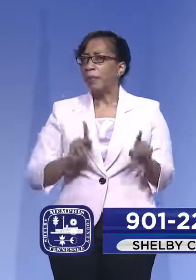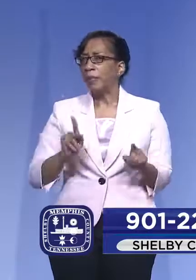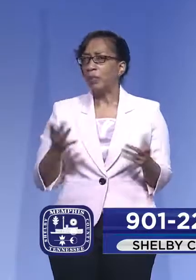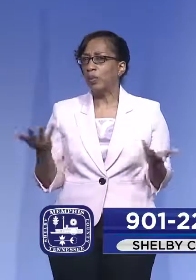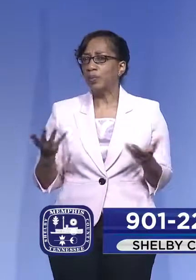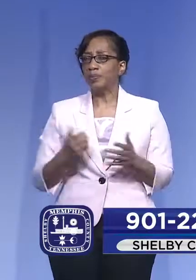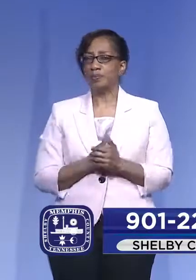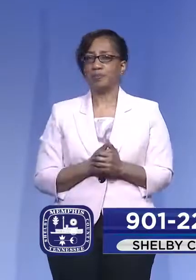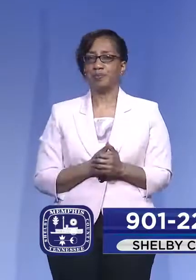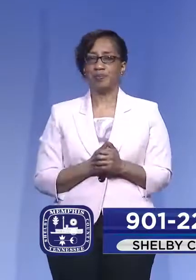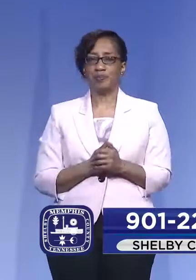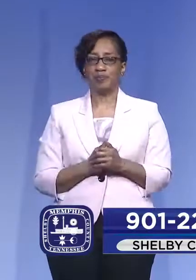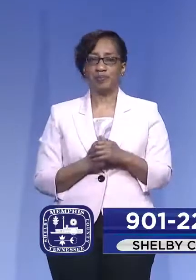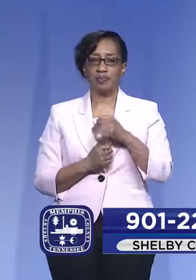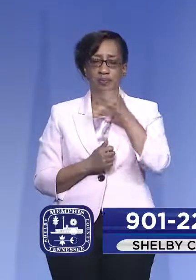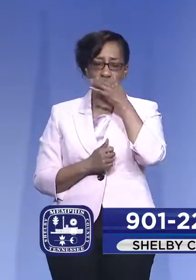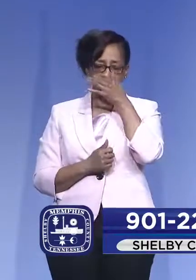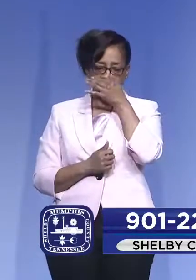second? You know,